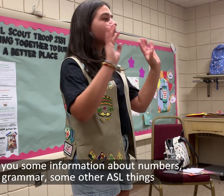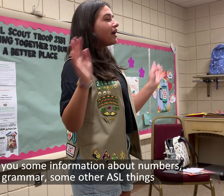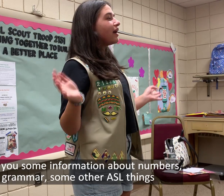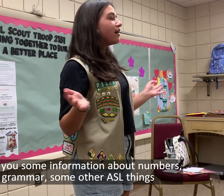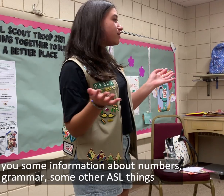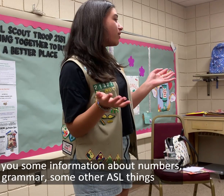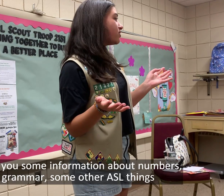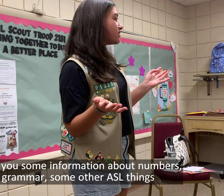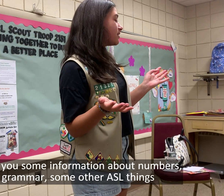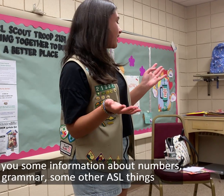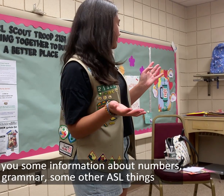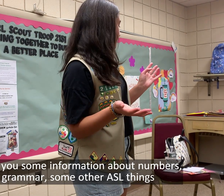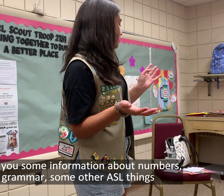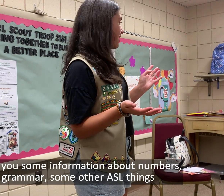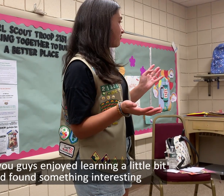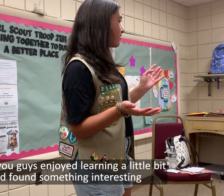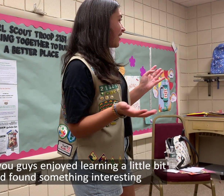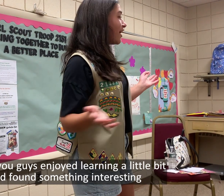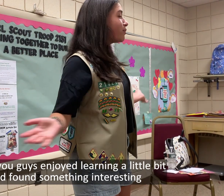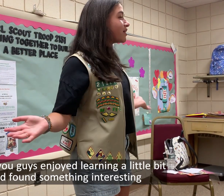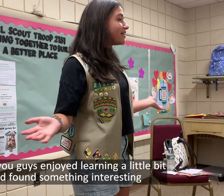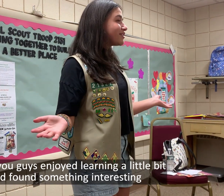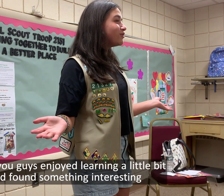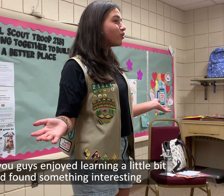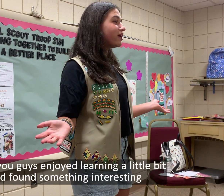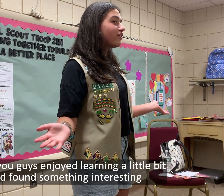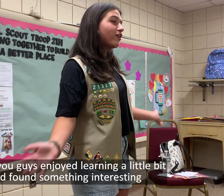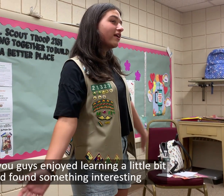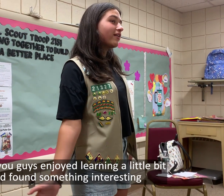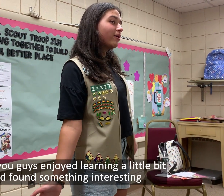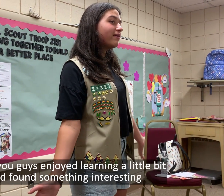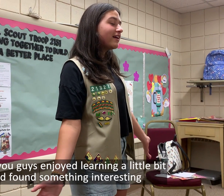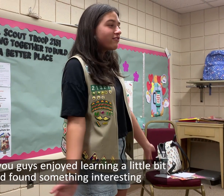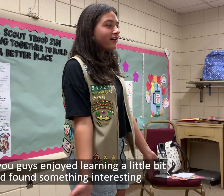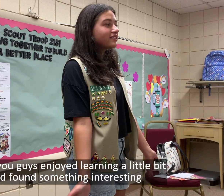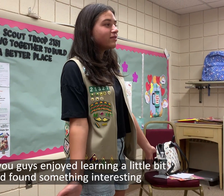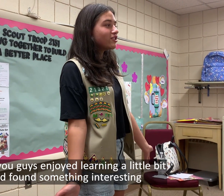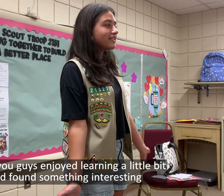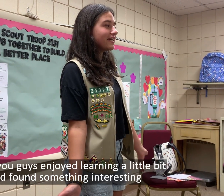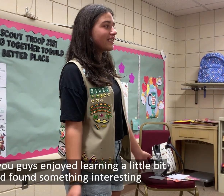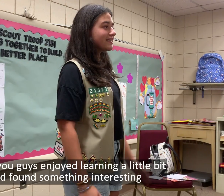some other ASL stuff. I hope you guys enjoyed learning a little bit and you found some interest in it.